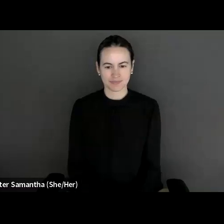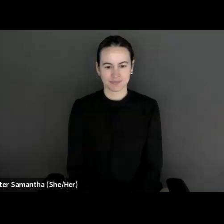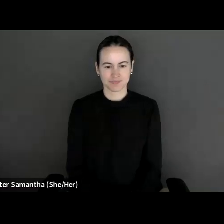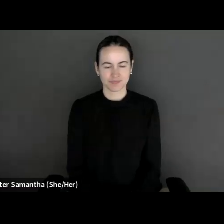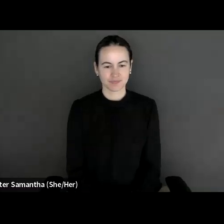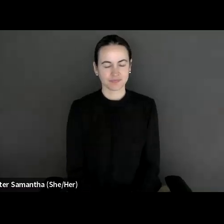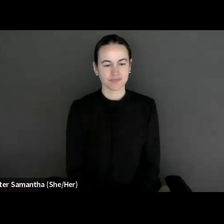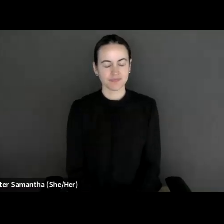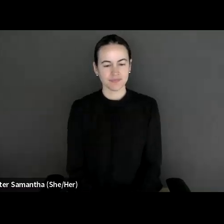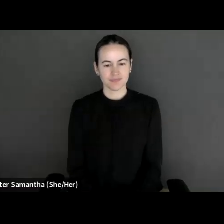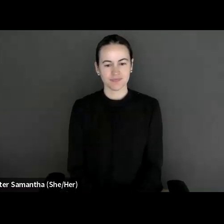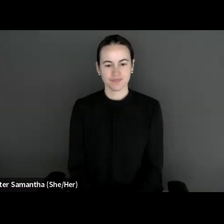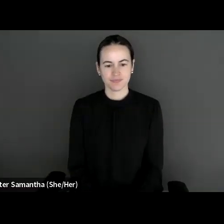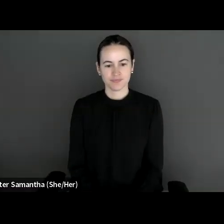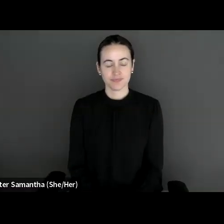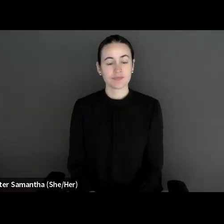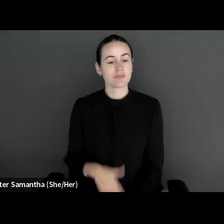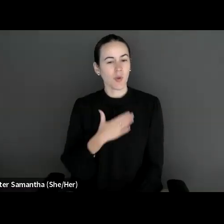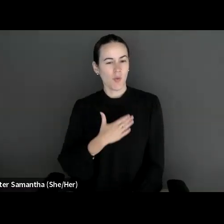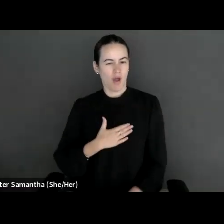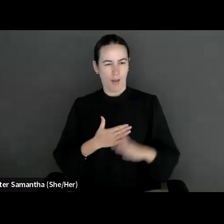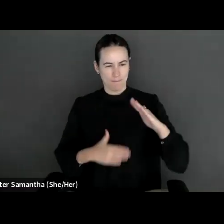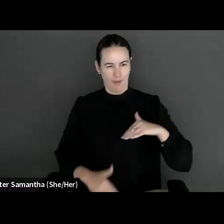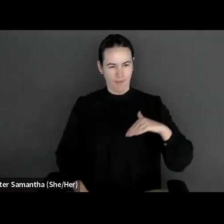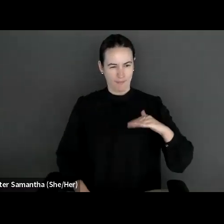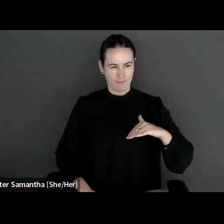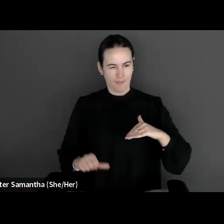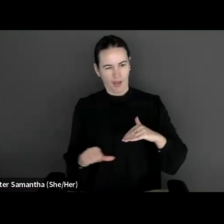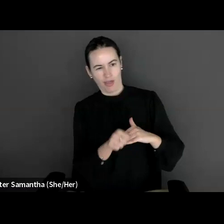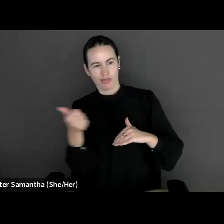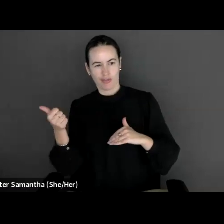briefly comment on the use of other scales. Unless